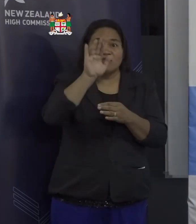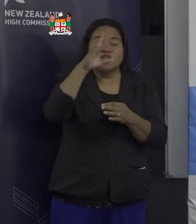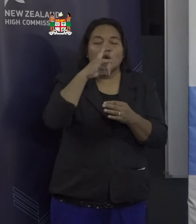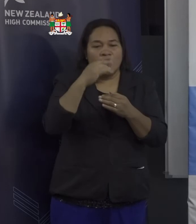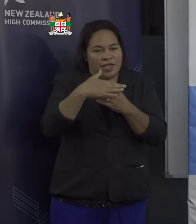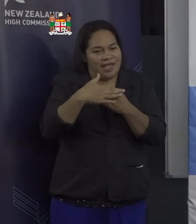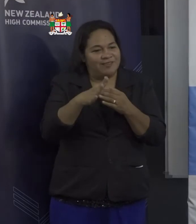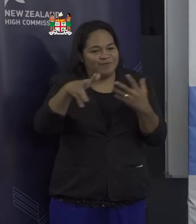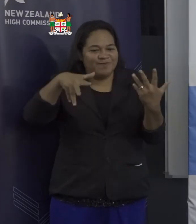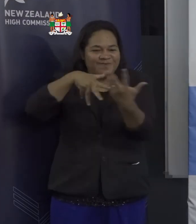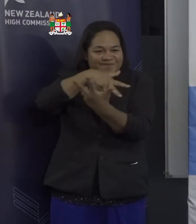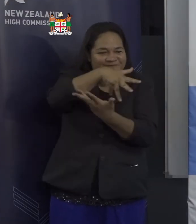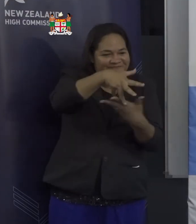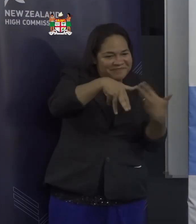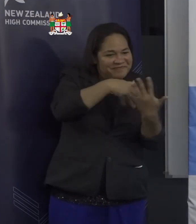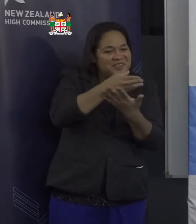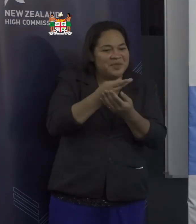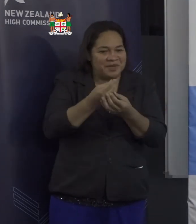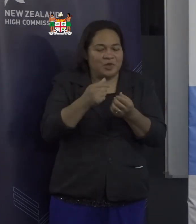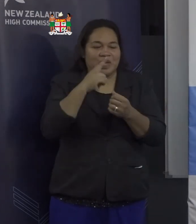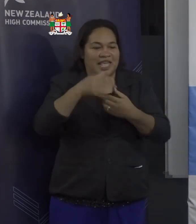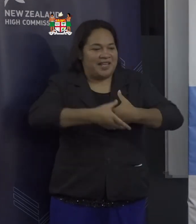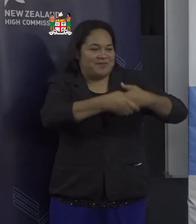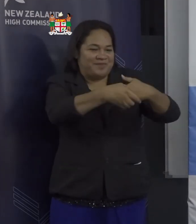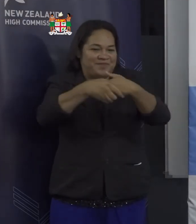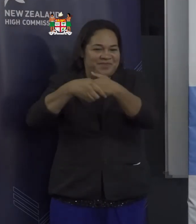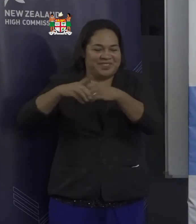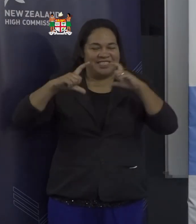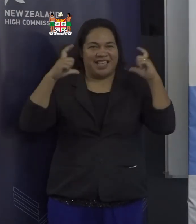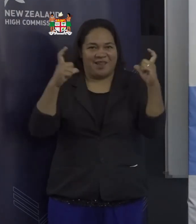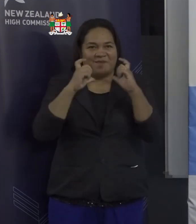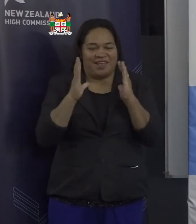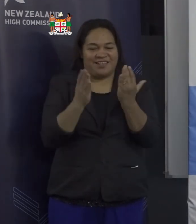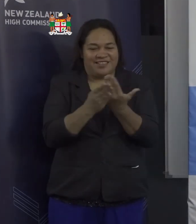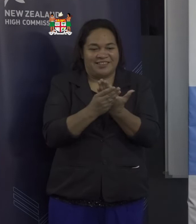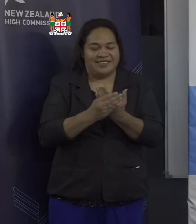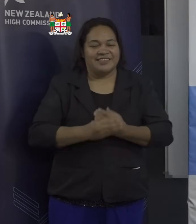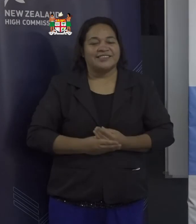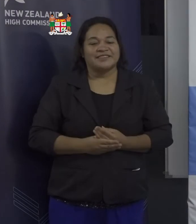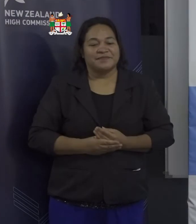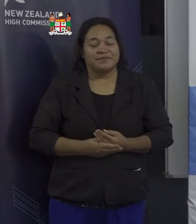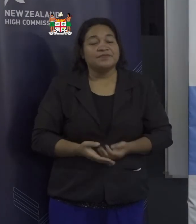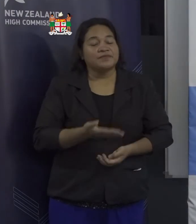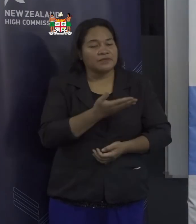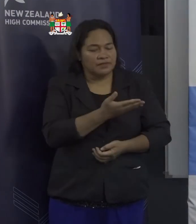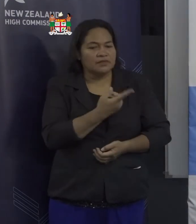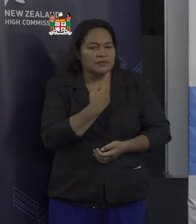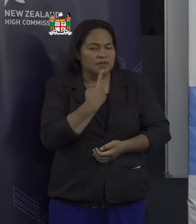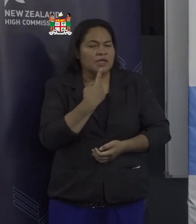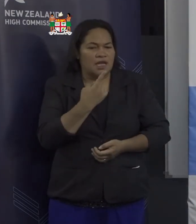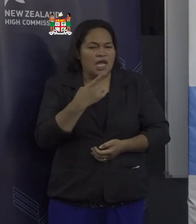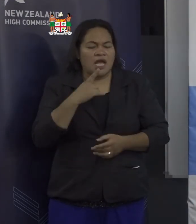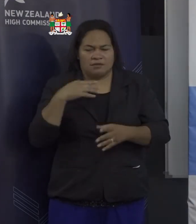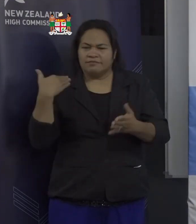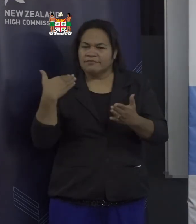gather in person and where we will be able to congratulate and celebrate in person together. It also comes, though, even though